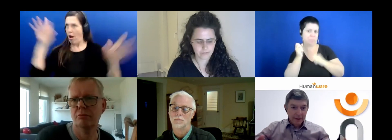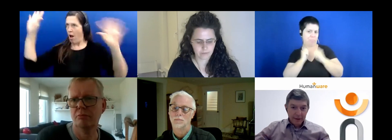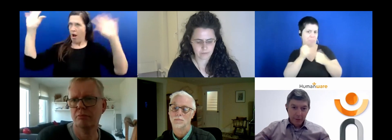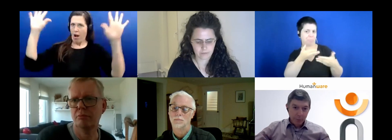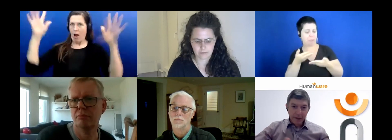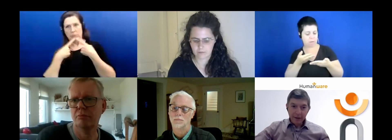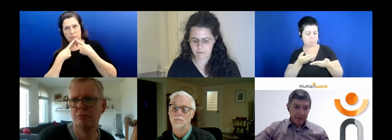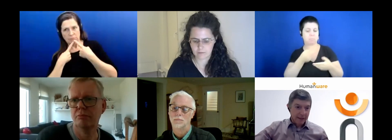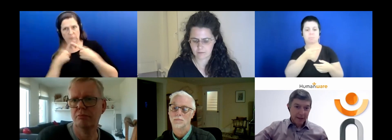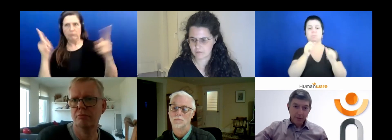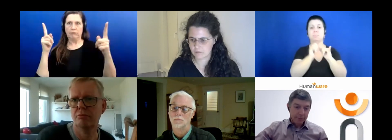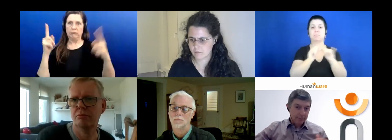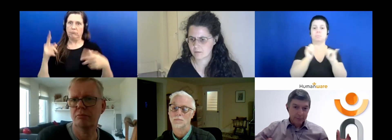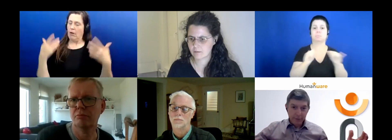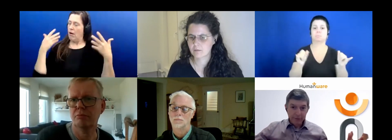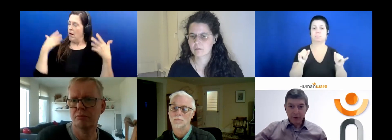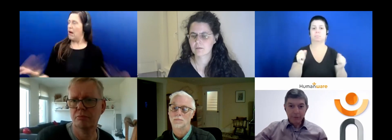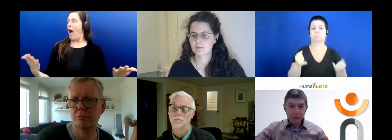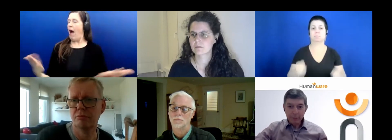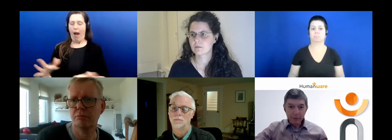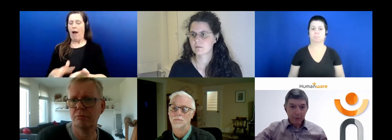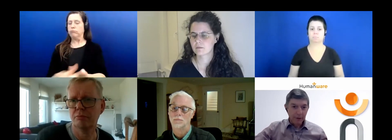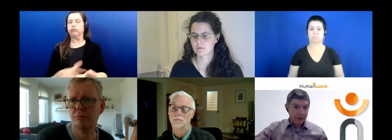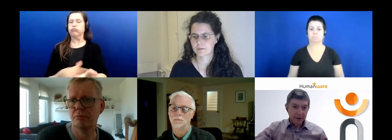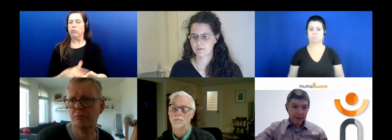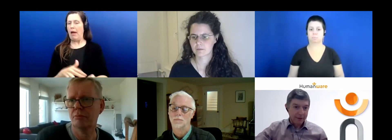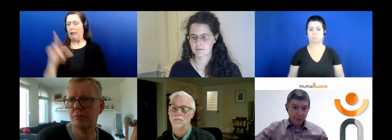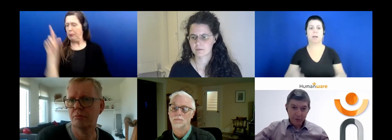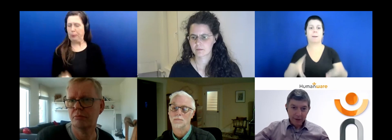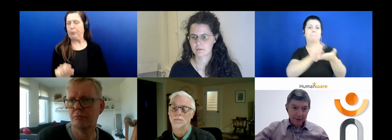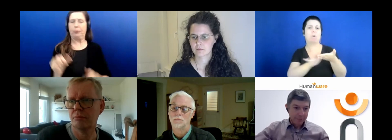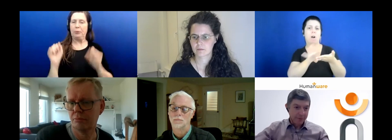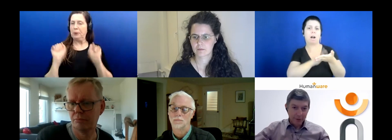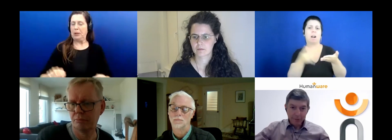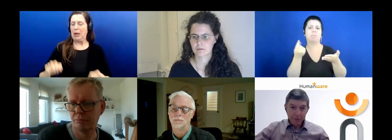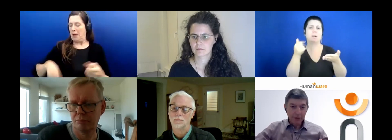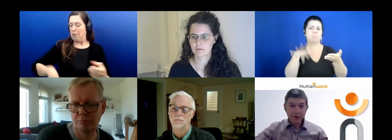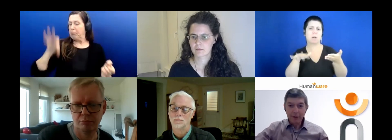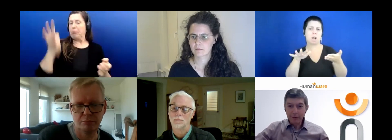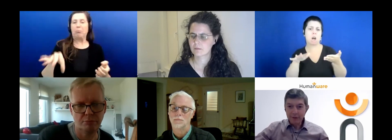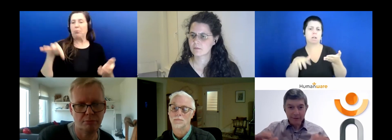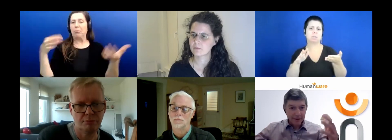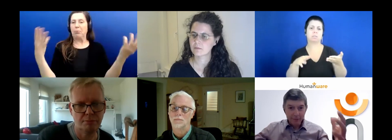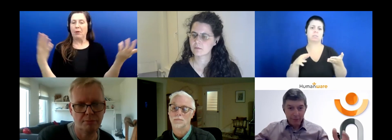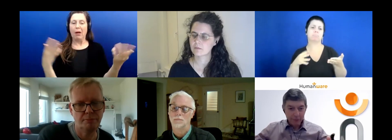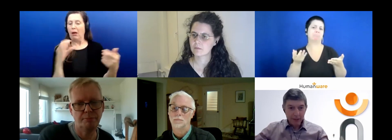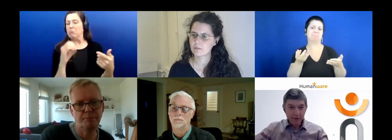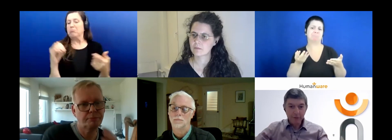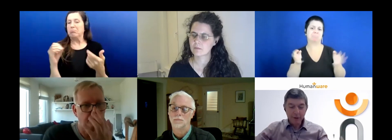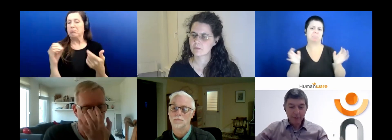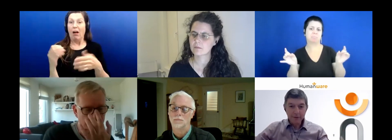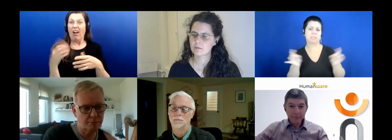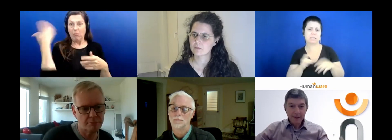that Braille is now very affordable, and it's only a few $100s instead of a